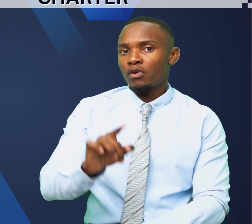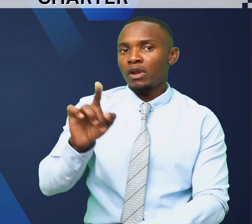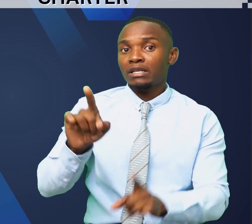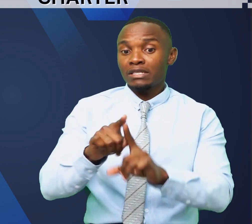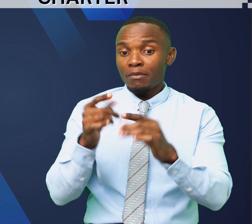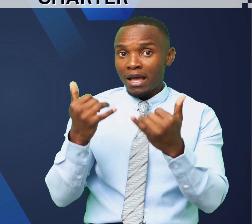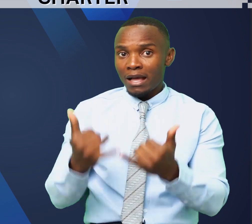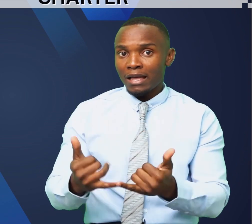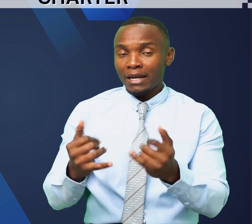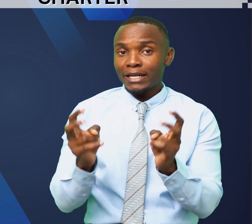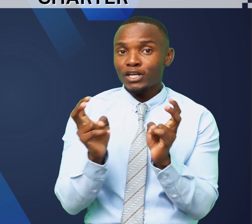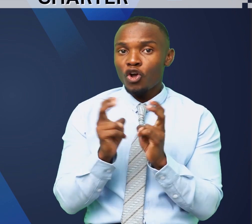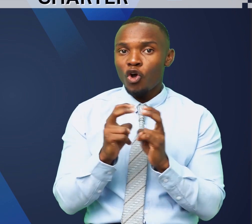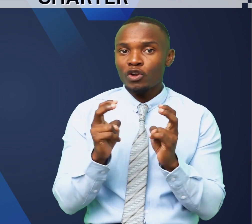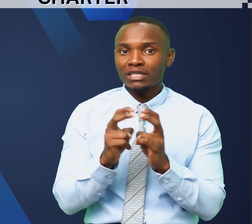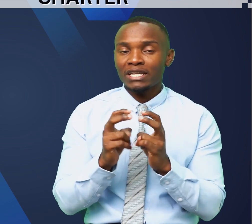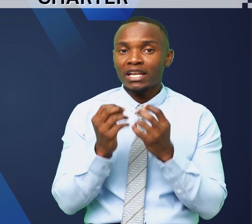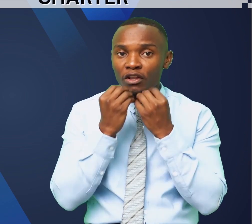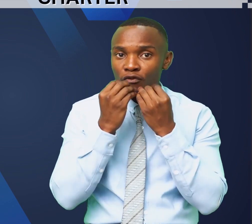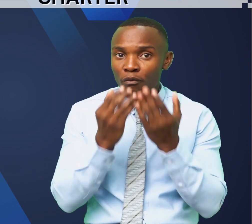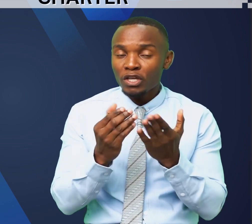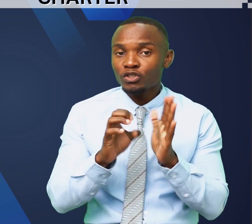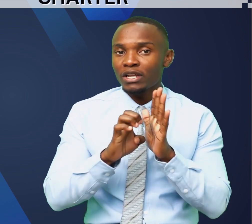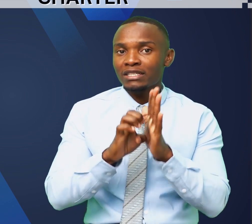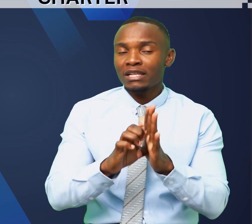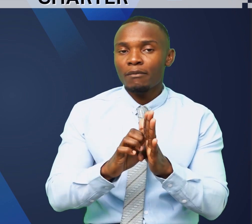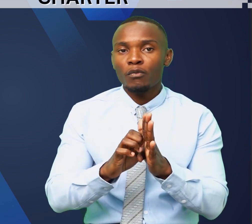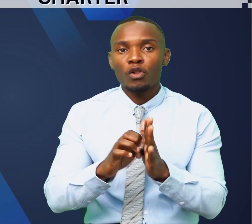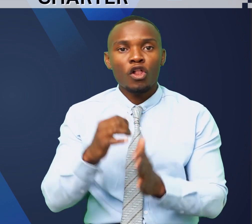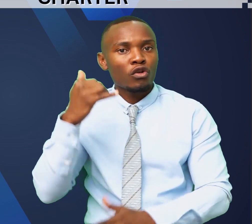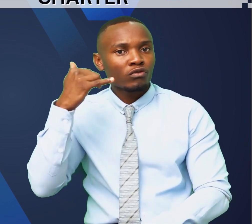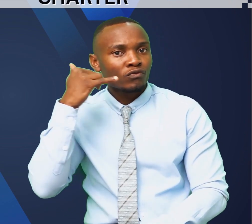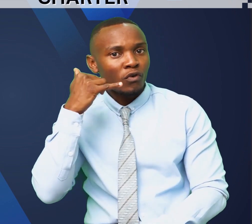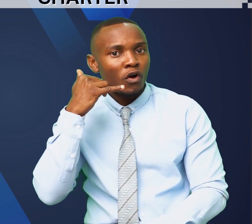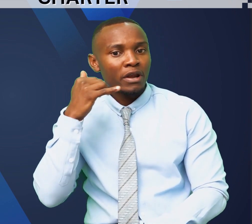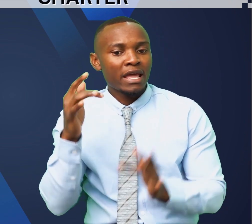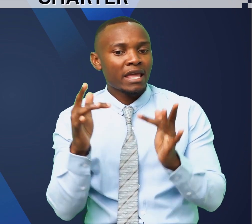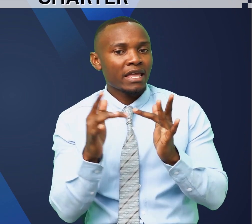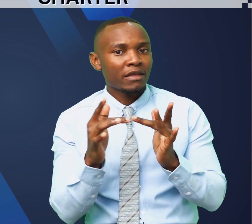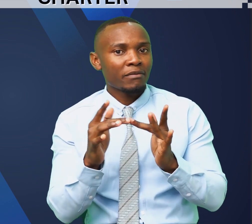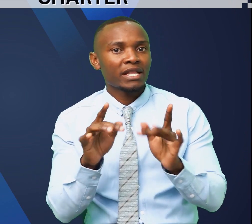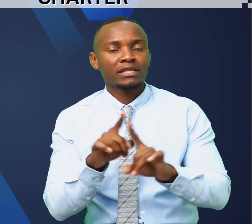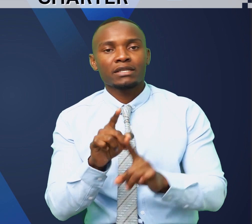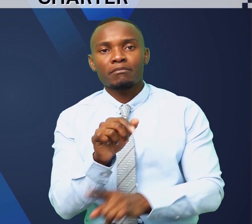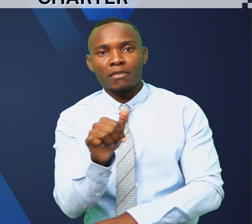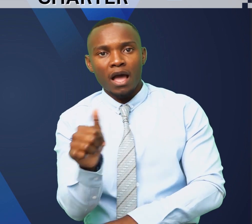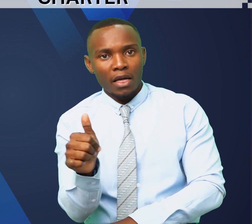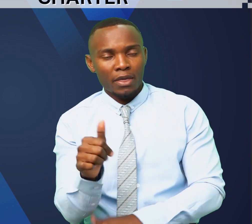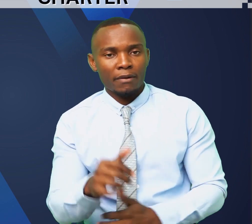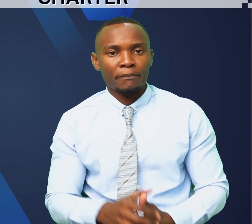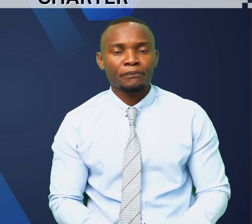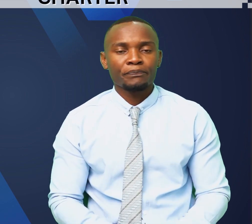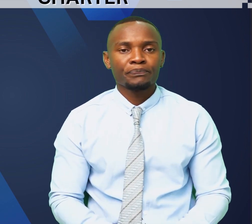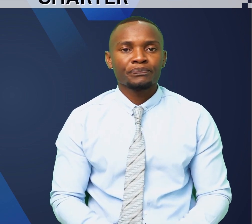and current contact details, i.e. telephone, email, etc.